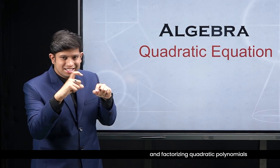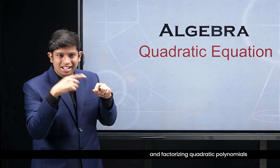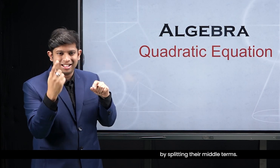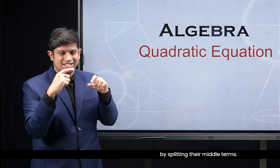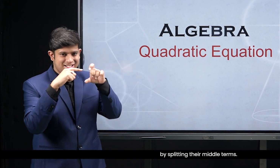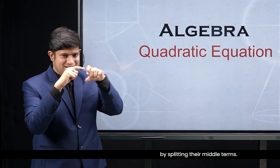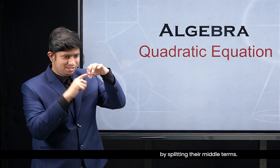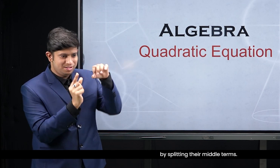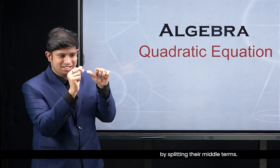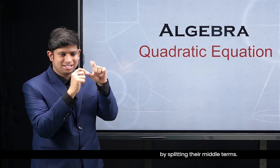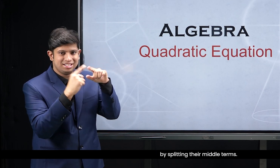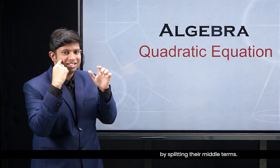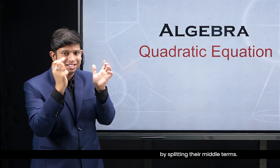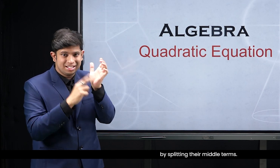by splitting the middle terms.